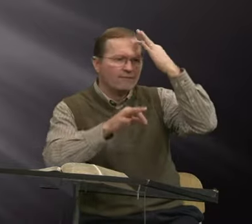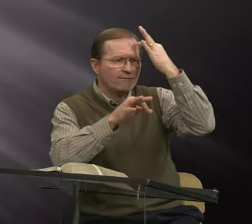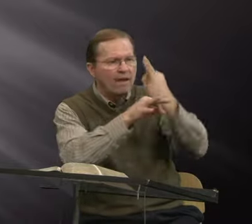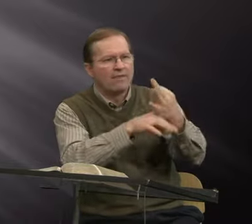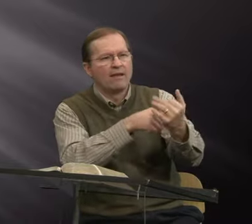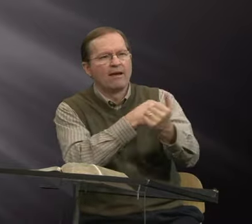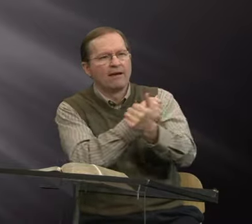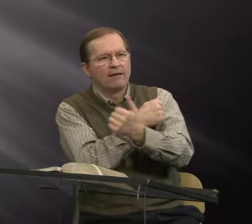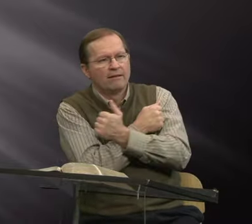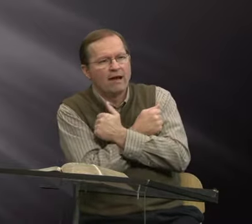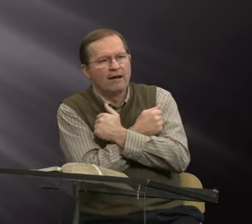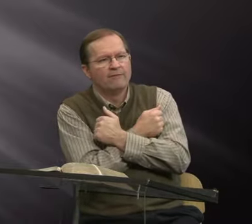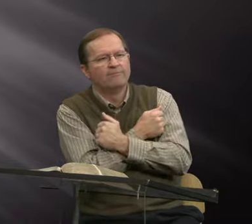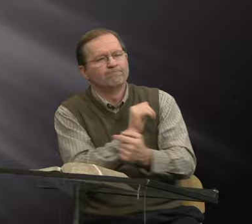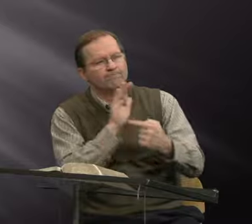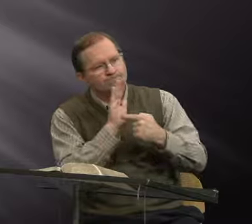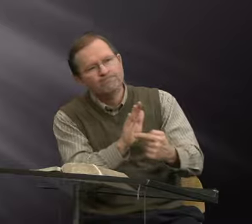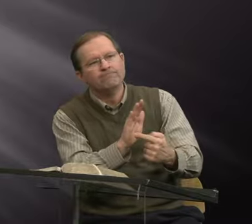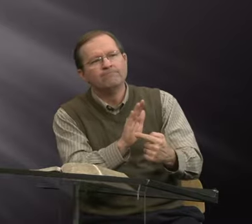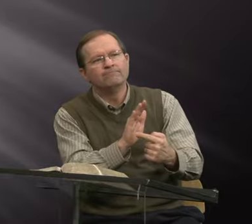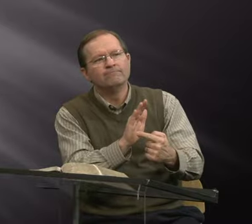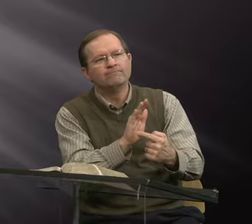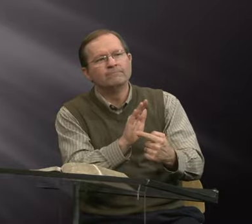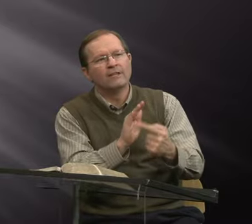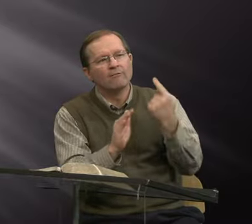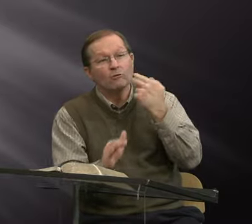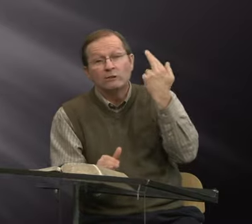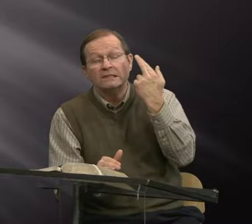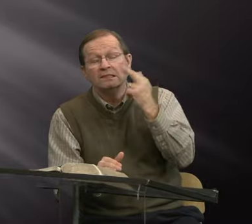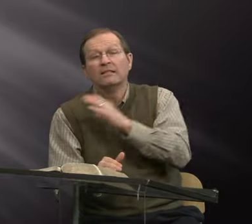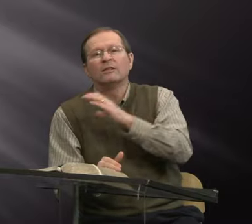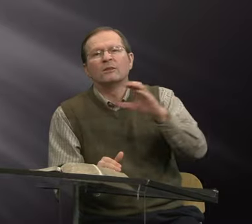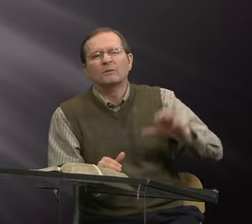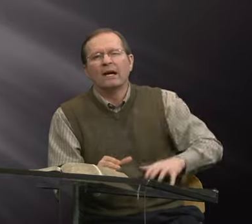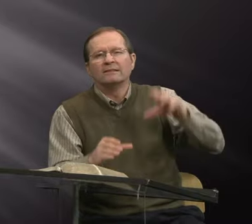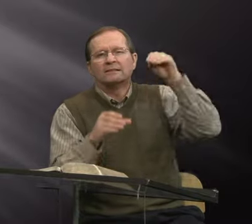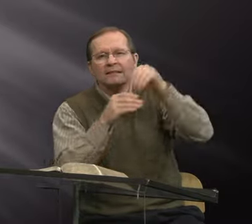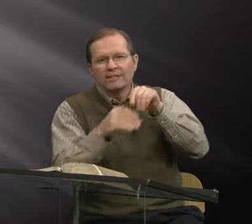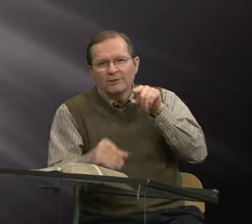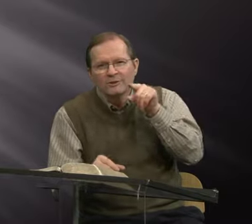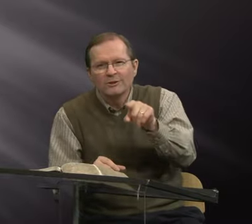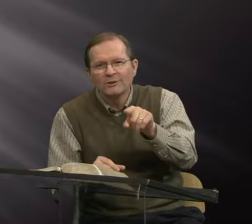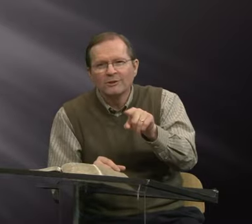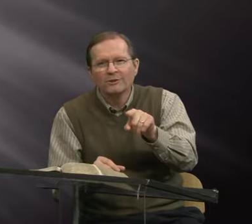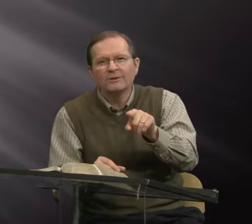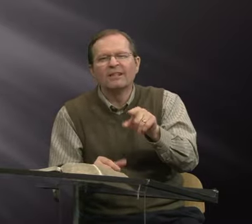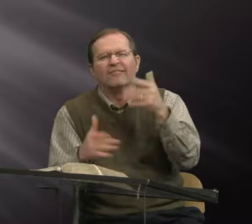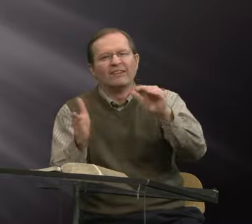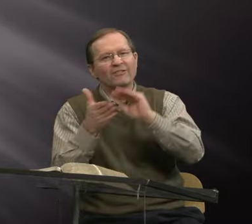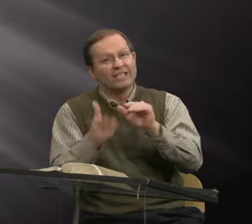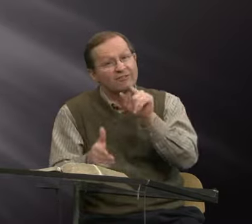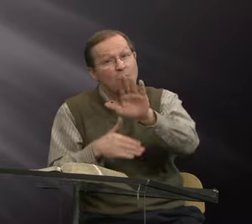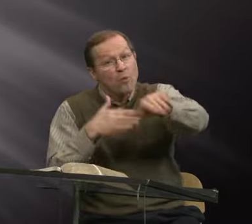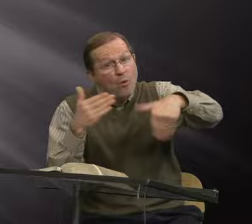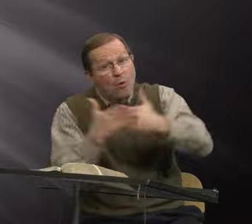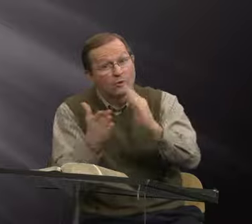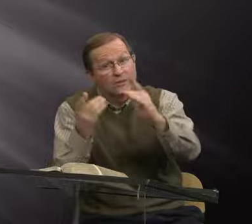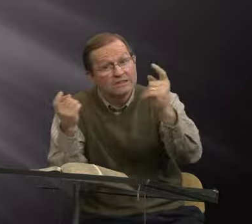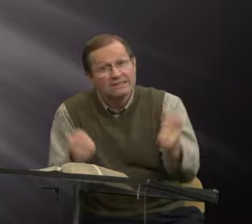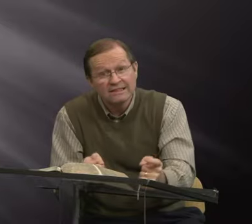against us to ruin our faith and love. We need to quickly forgive and know that so they can see that Christ